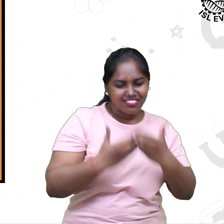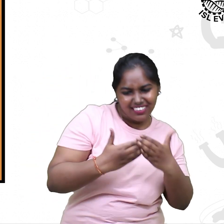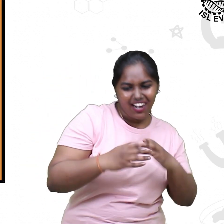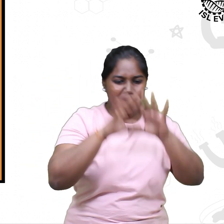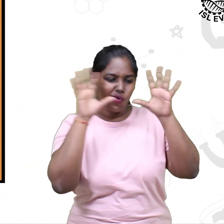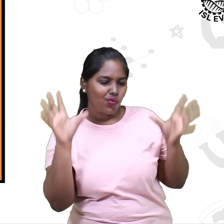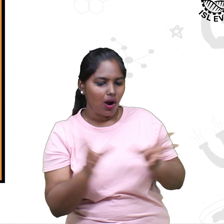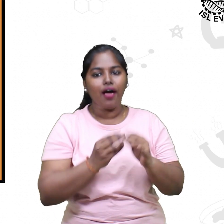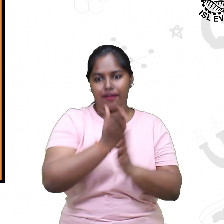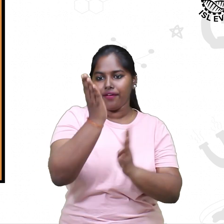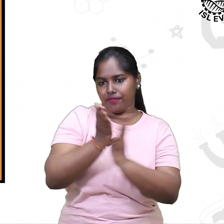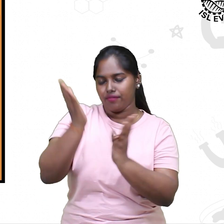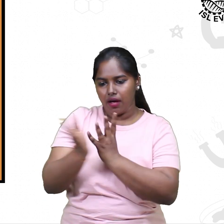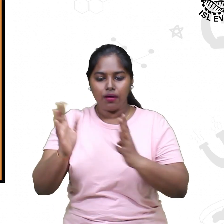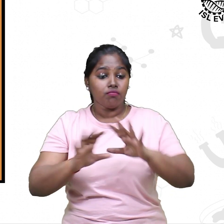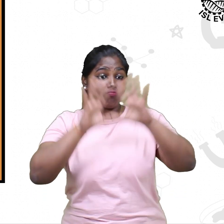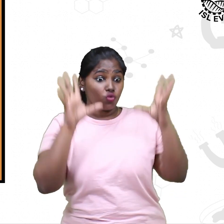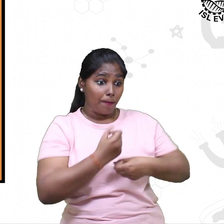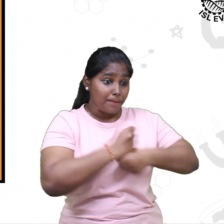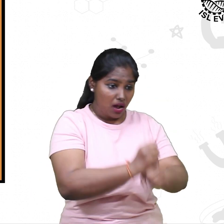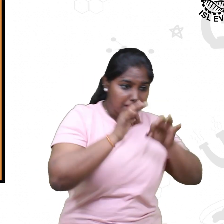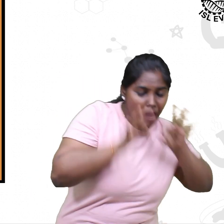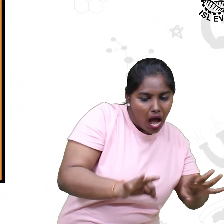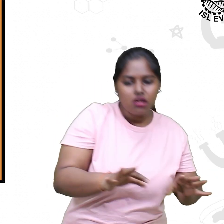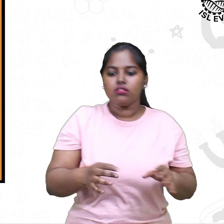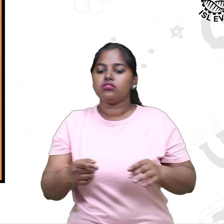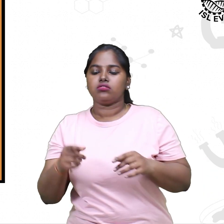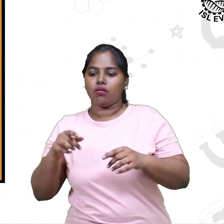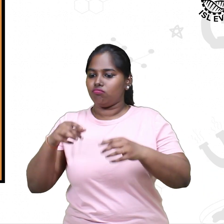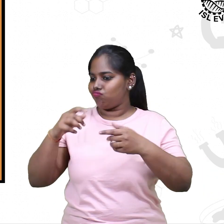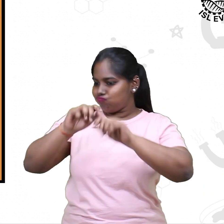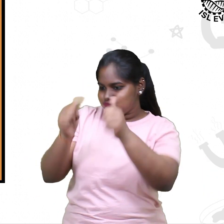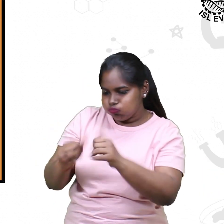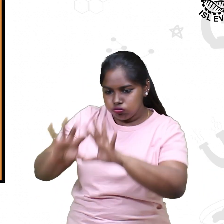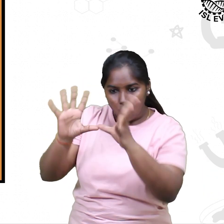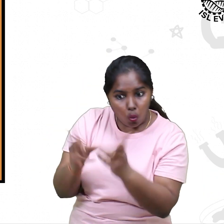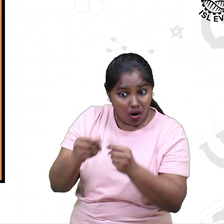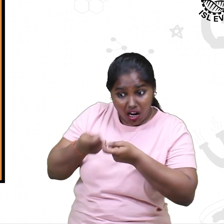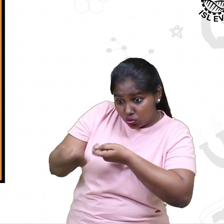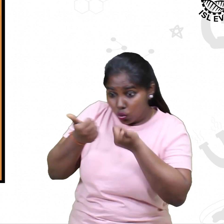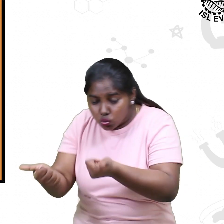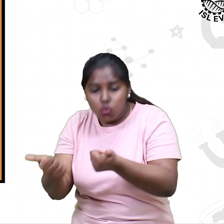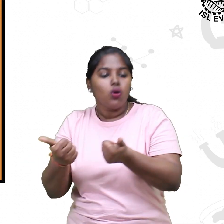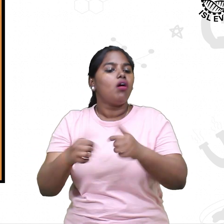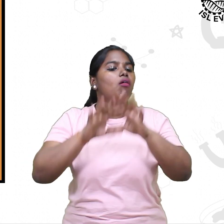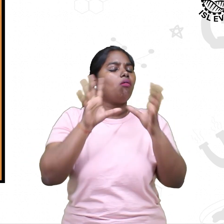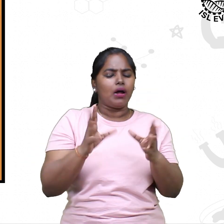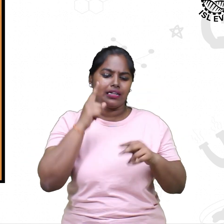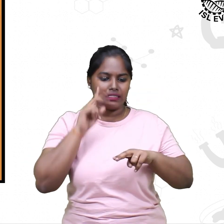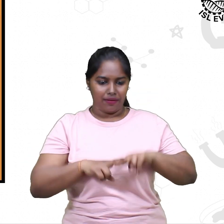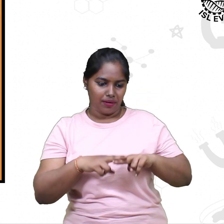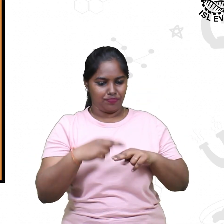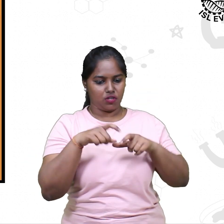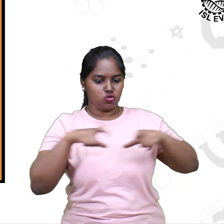just do well-designed, well-controlled behavioral experiments, okay, where you get people to eat a bar of